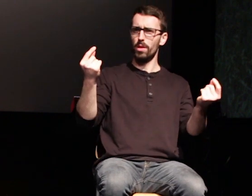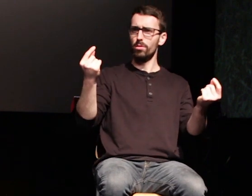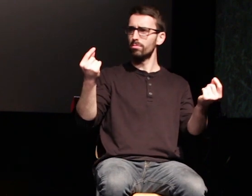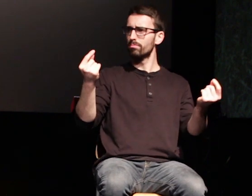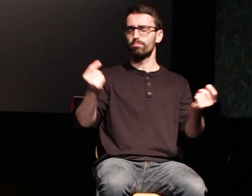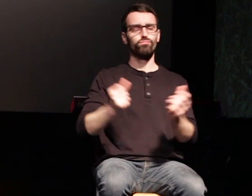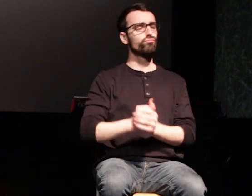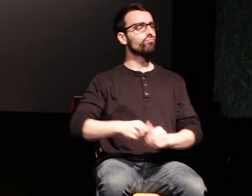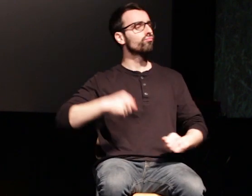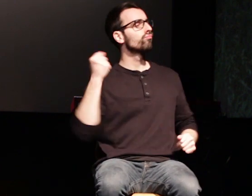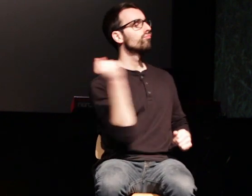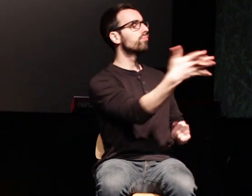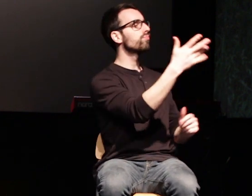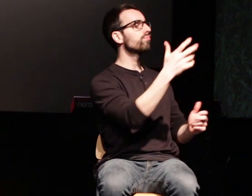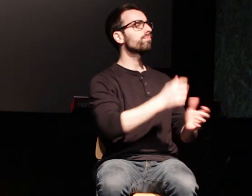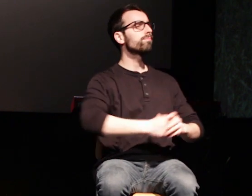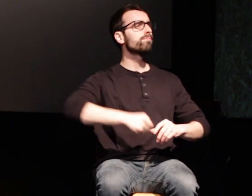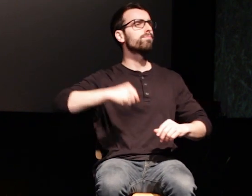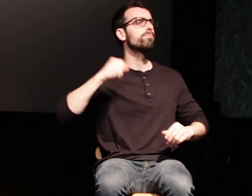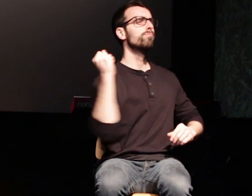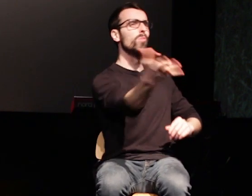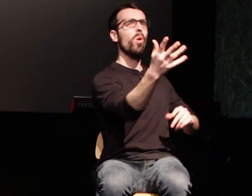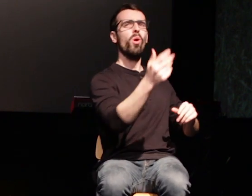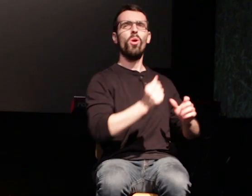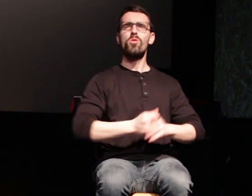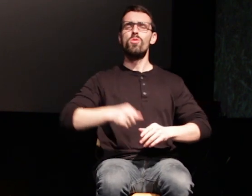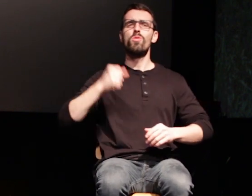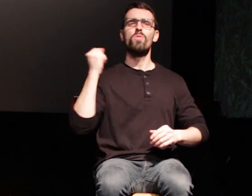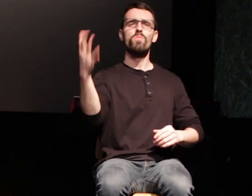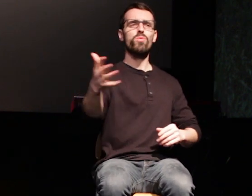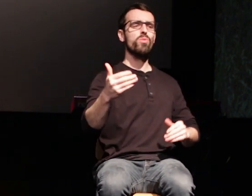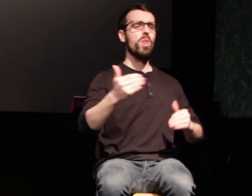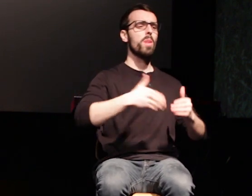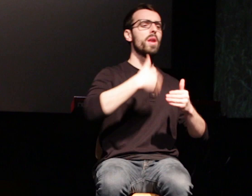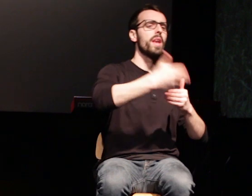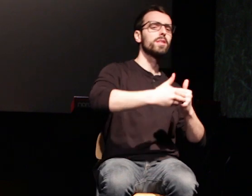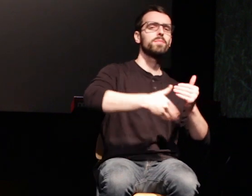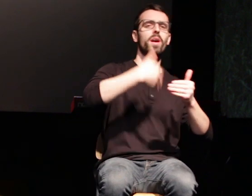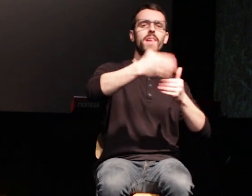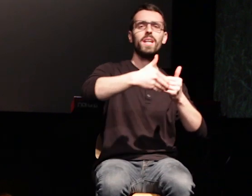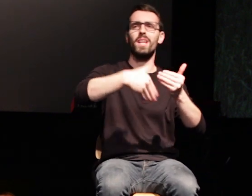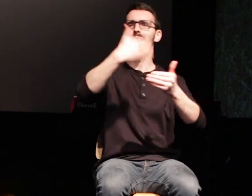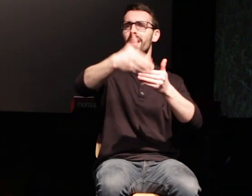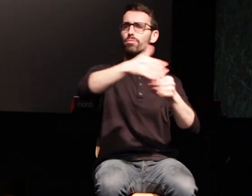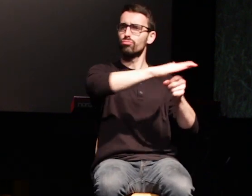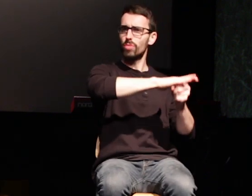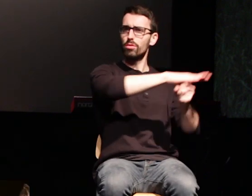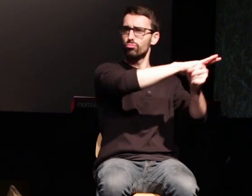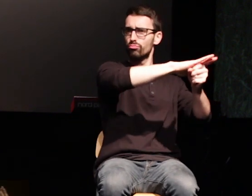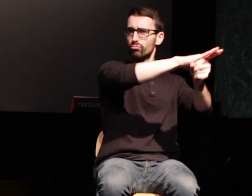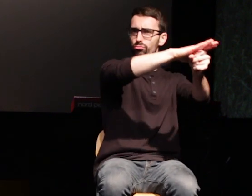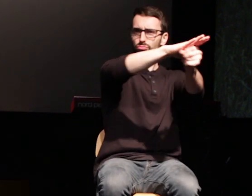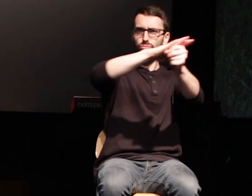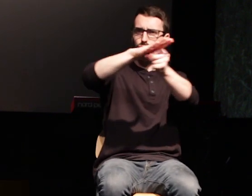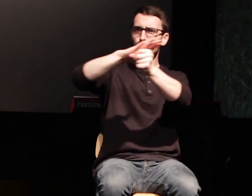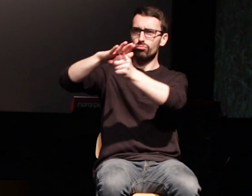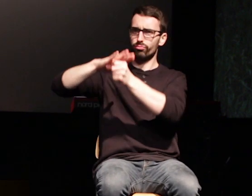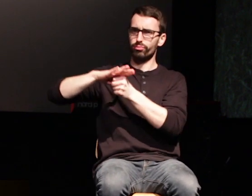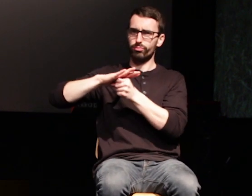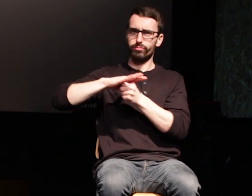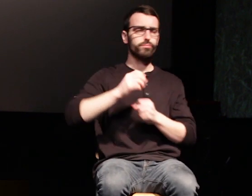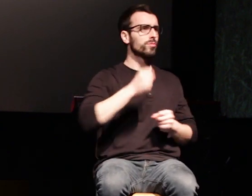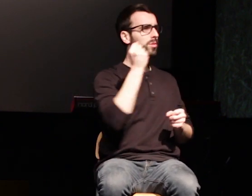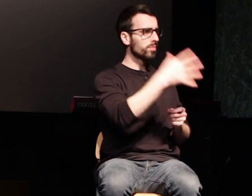go, check, next section. That's how they would plant. This is a major industry. This is what they would do. This